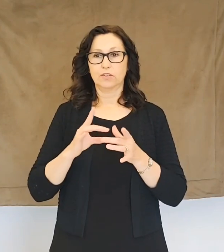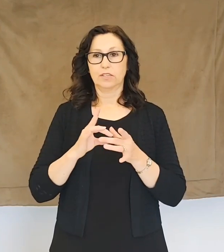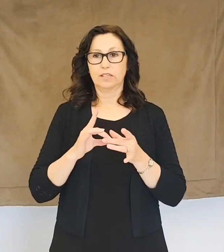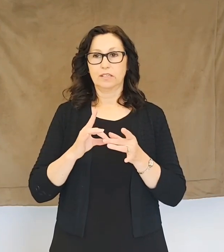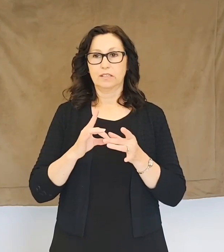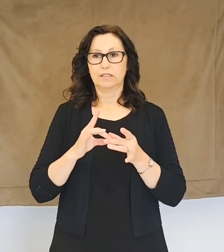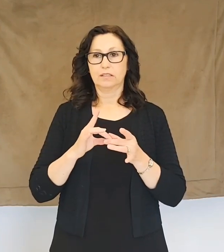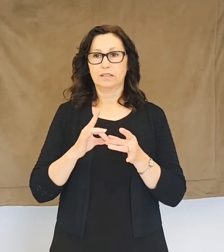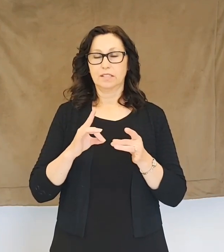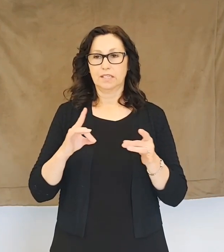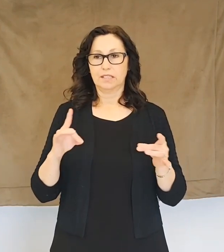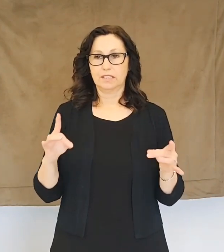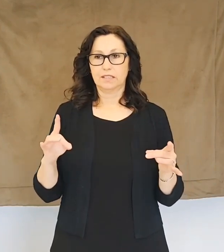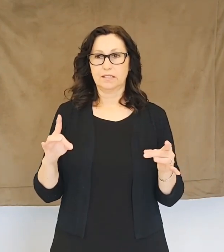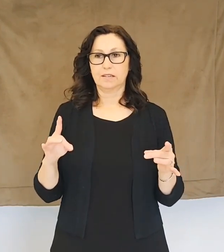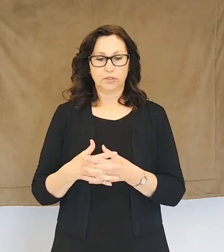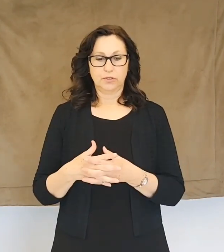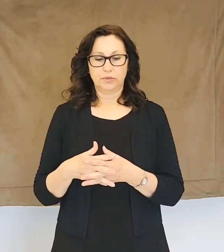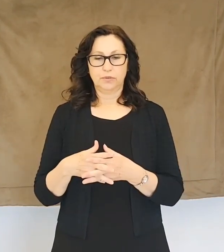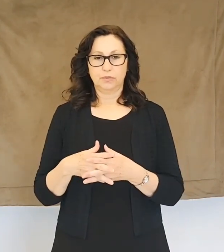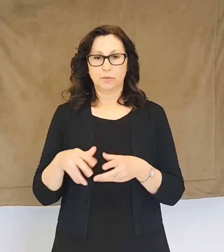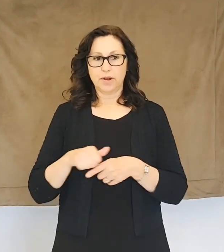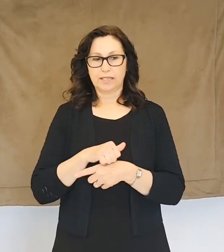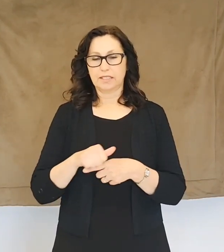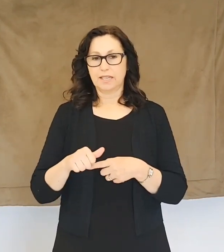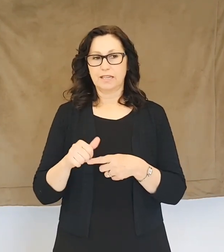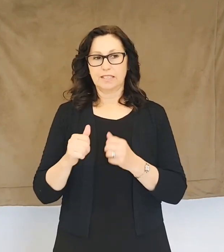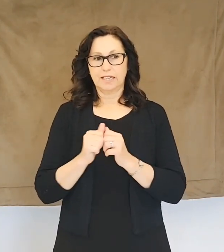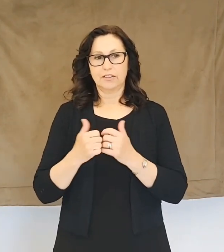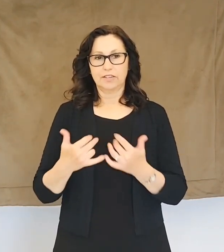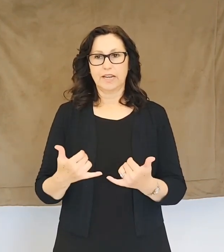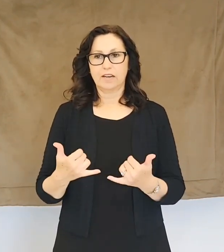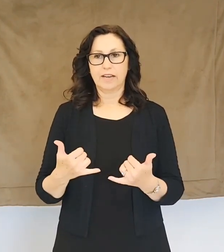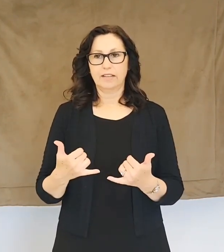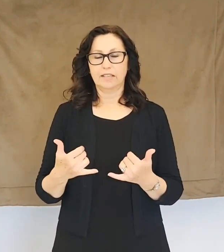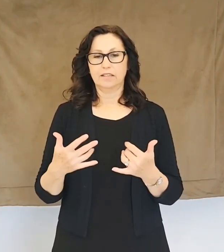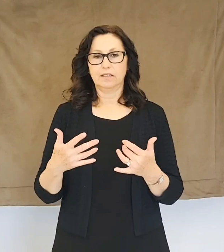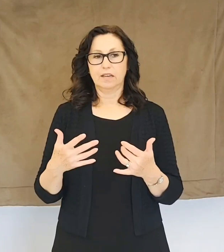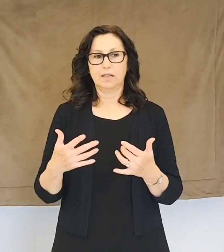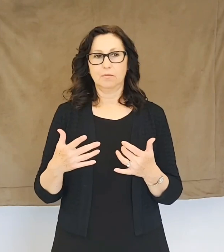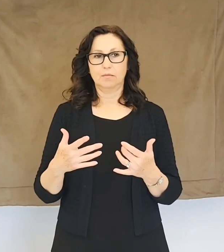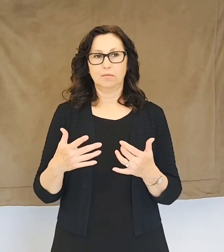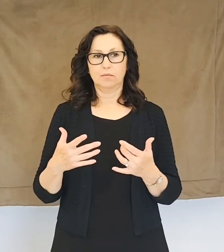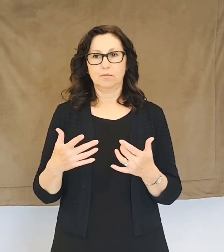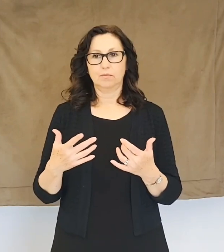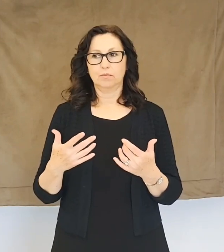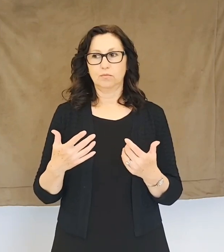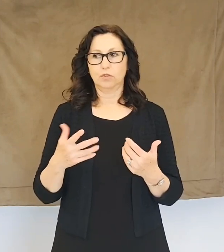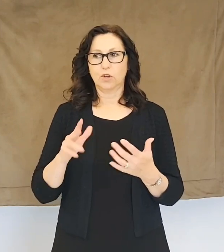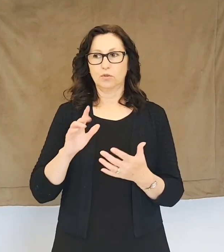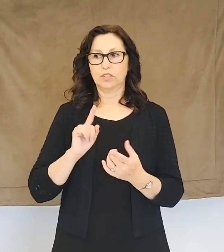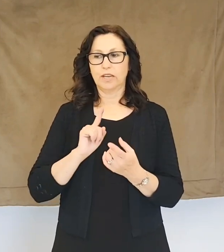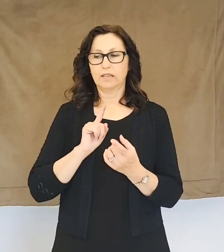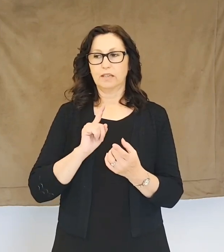third sentence. We'll practice that together now, and then go to